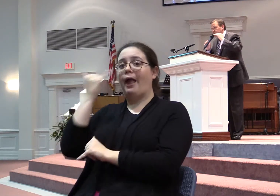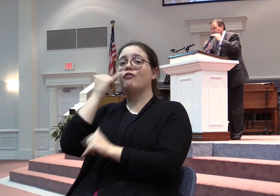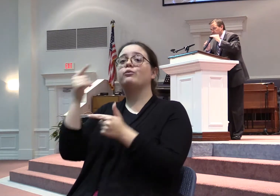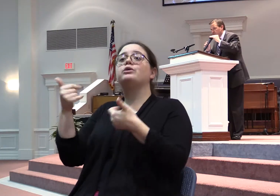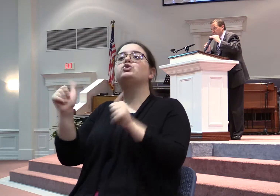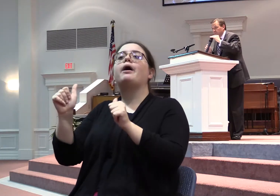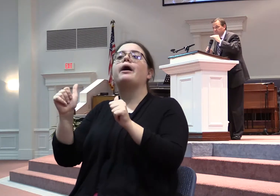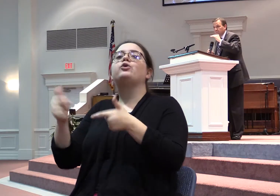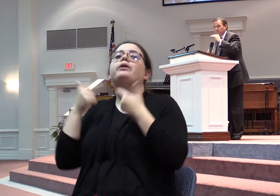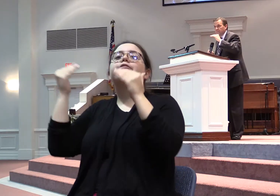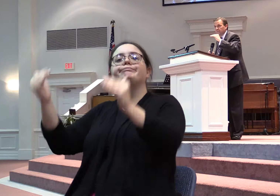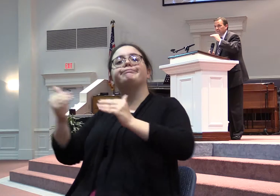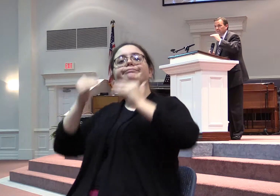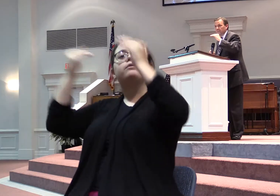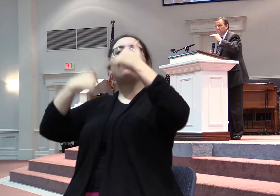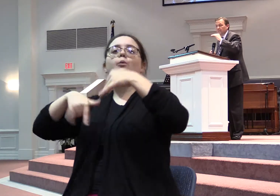our potential.